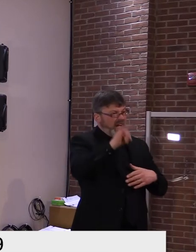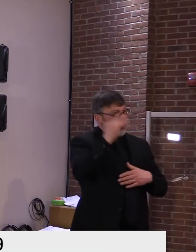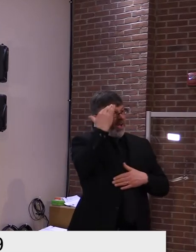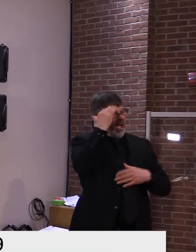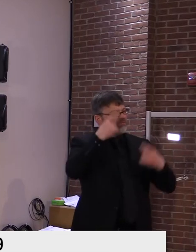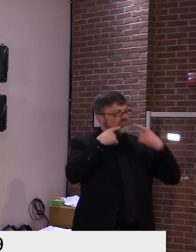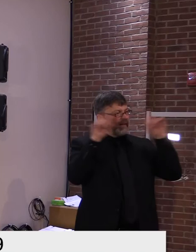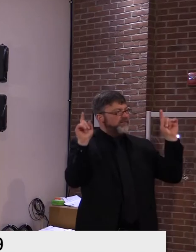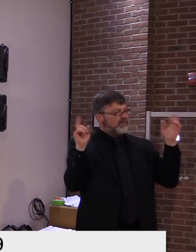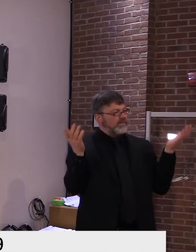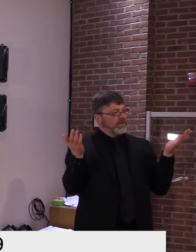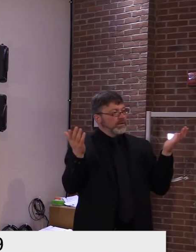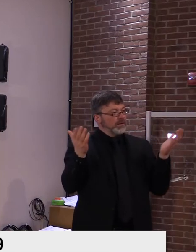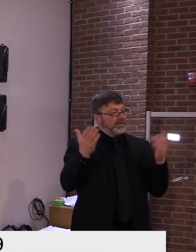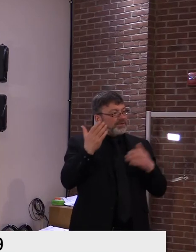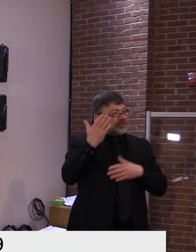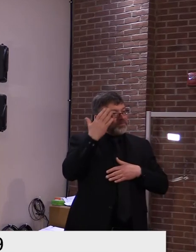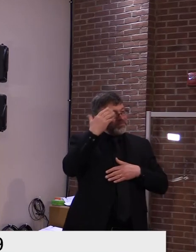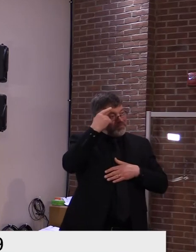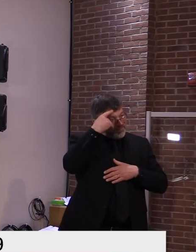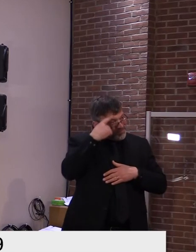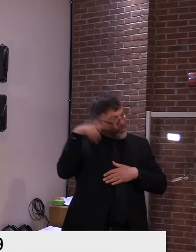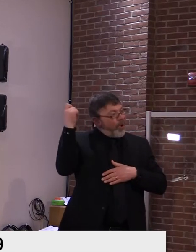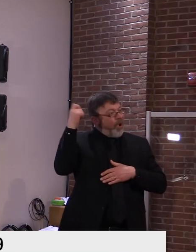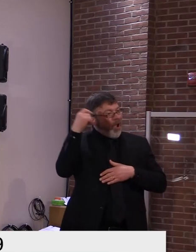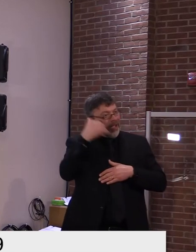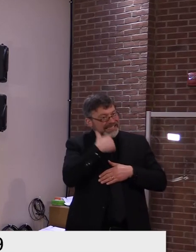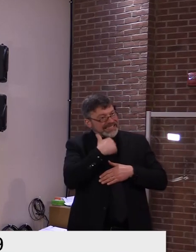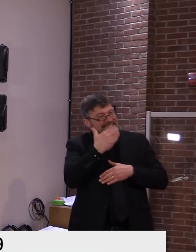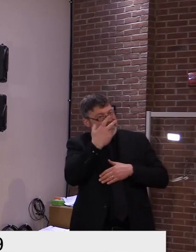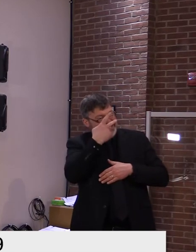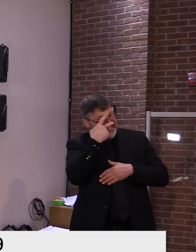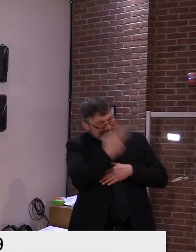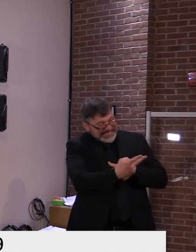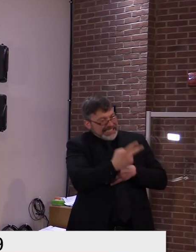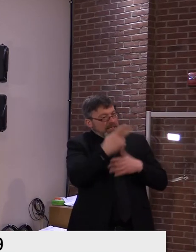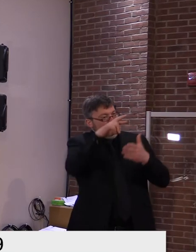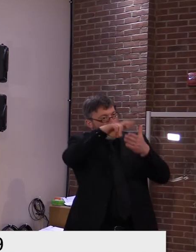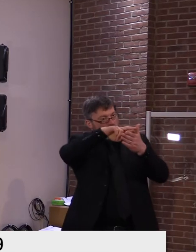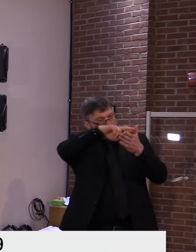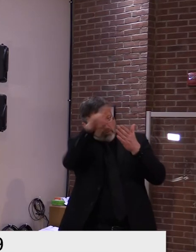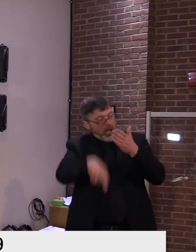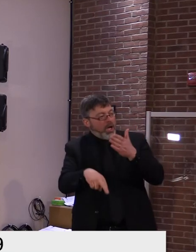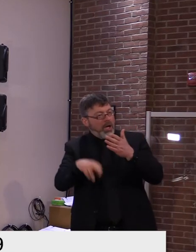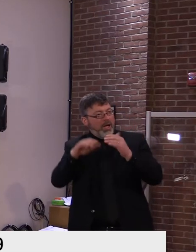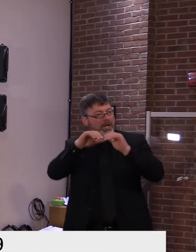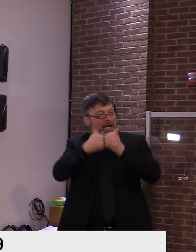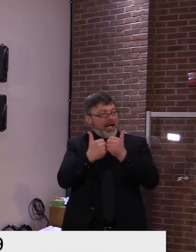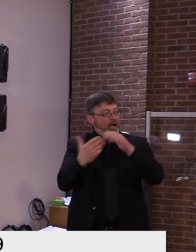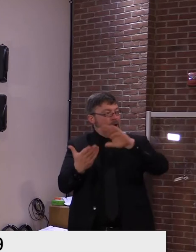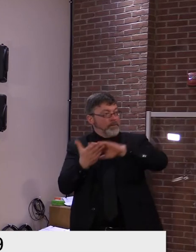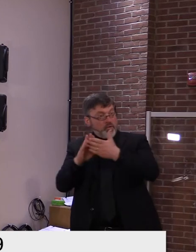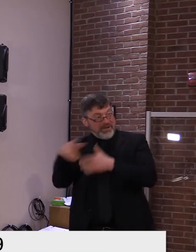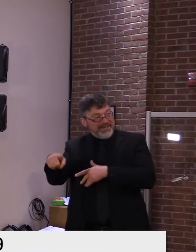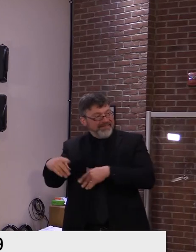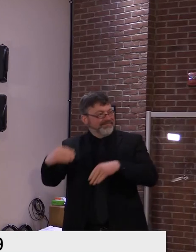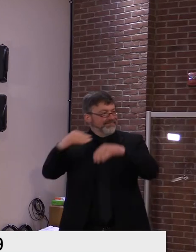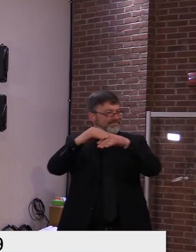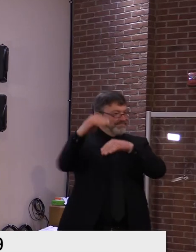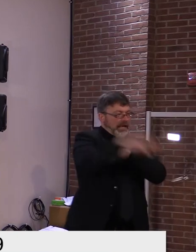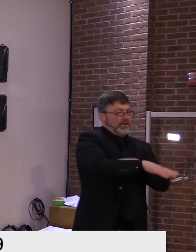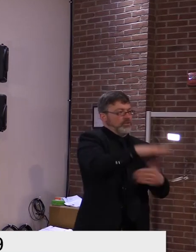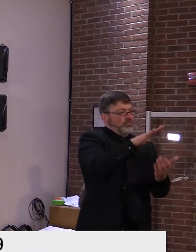to belabor the point, but we've, as a state, deployed a lot of testing, for example. So We have a very good understanding, and of course, we